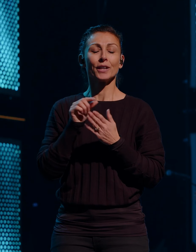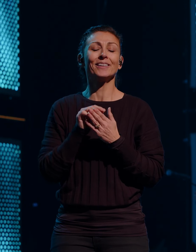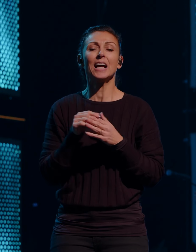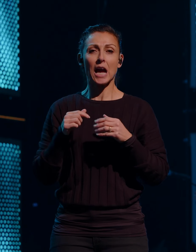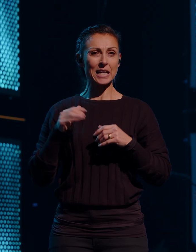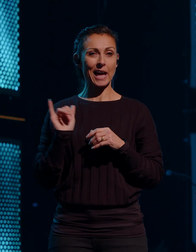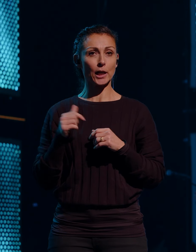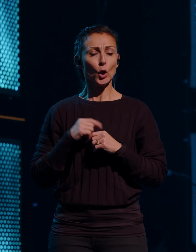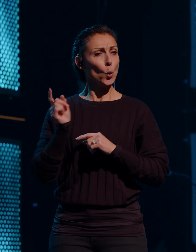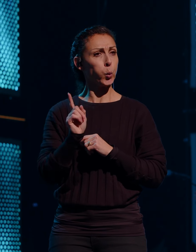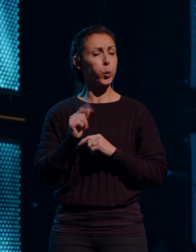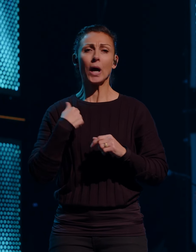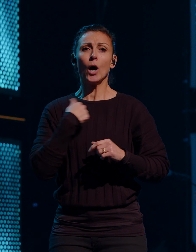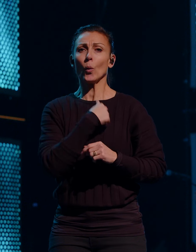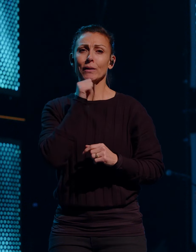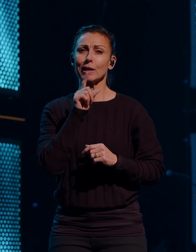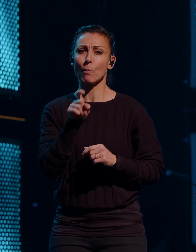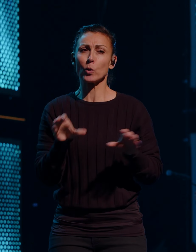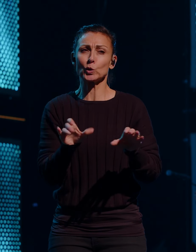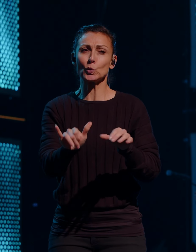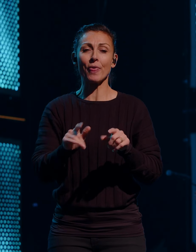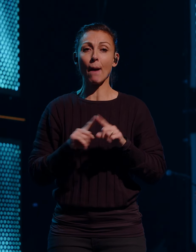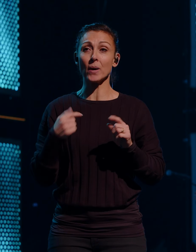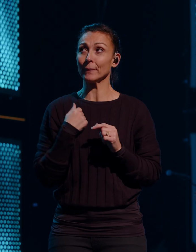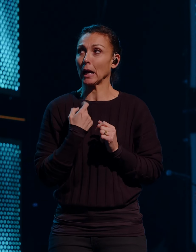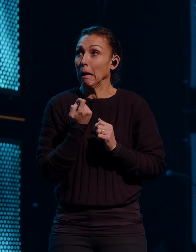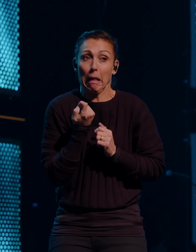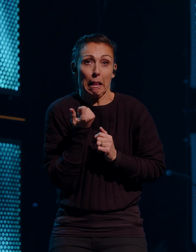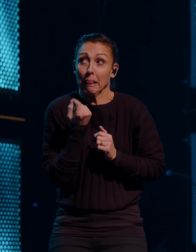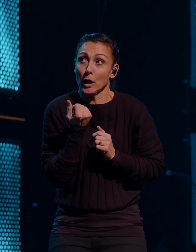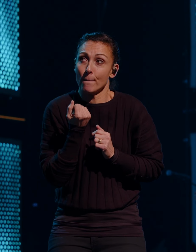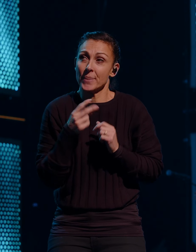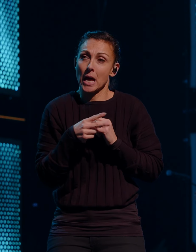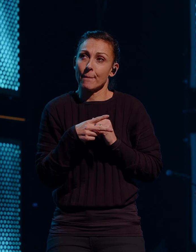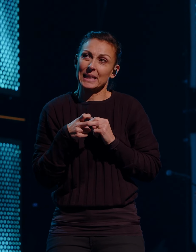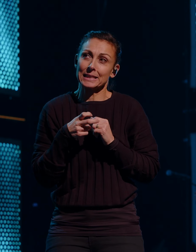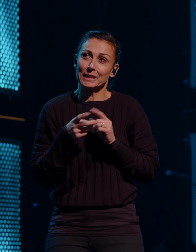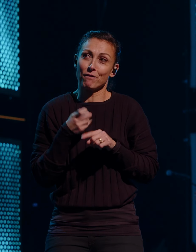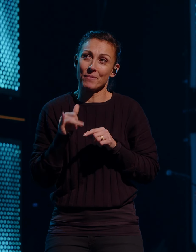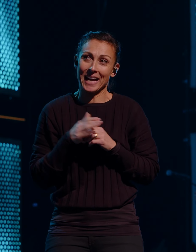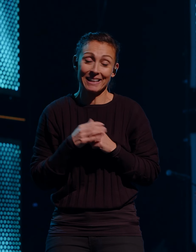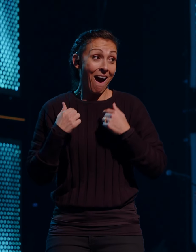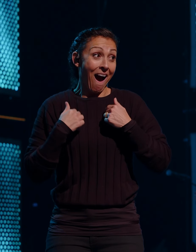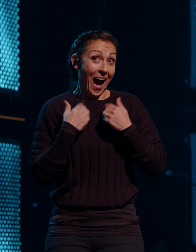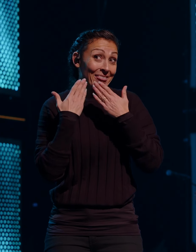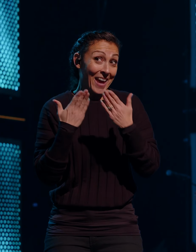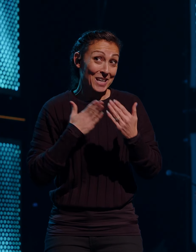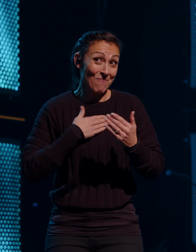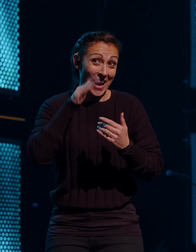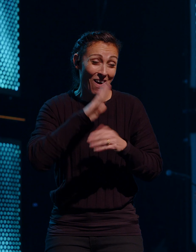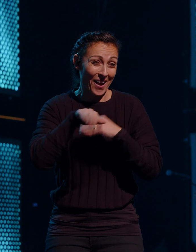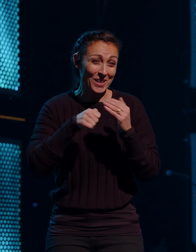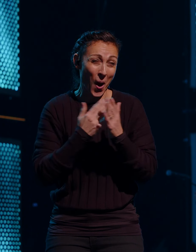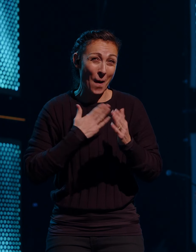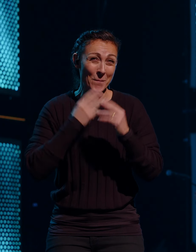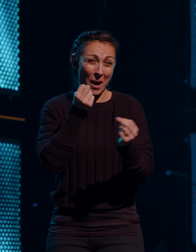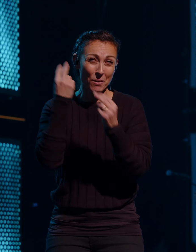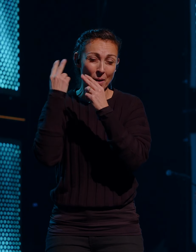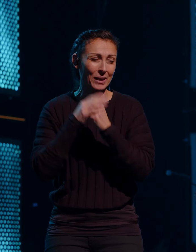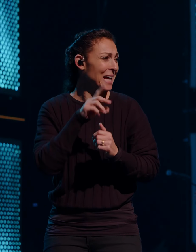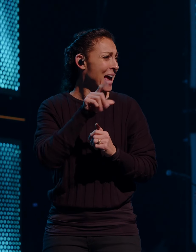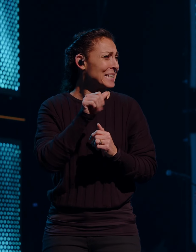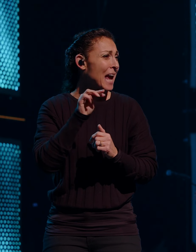world, okay? But we're just going to do this one little verse, okay? He says, I thank my God in all my remembrance of you. See, Damon can't